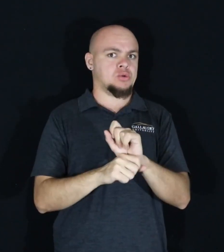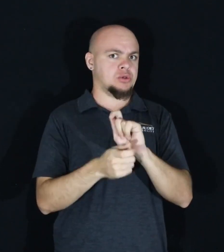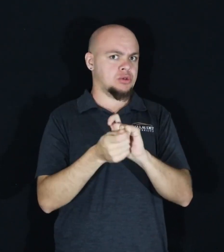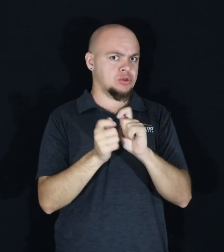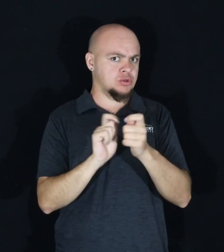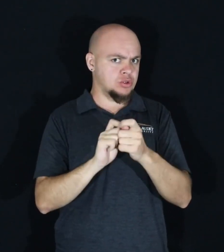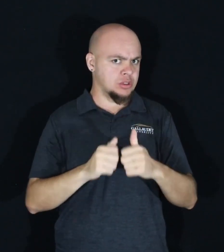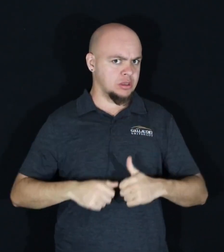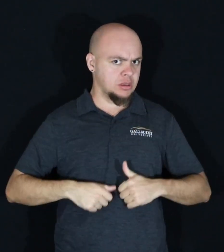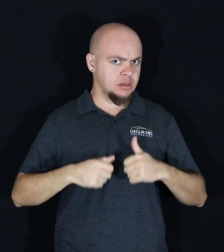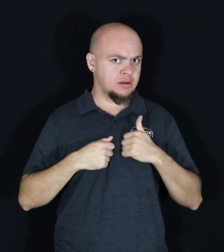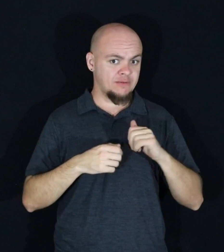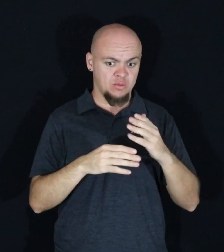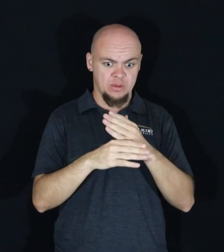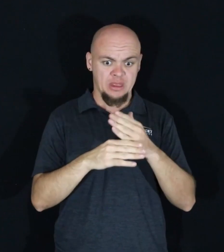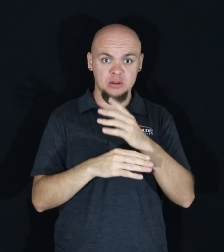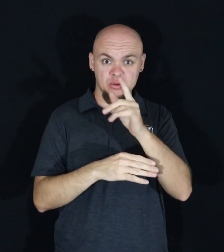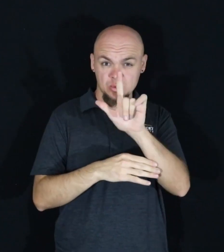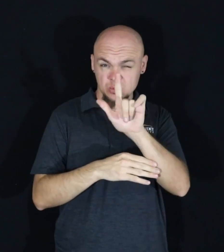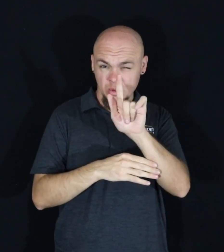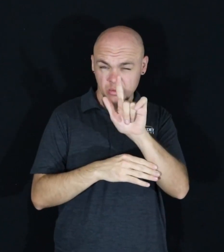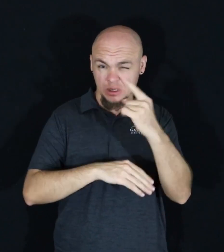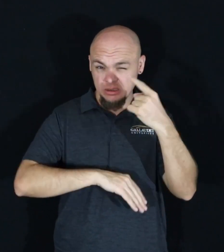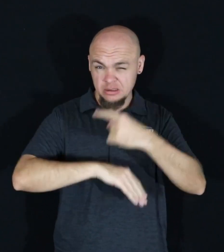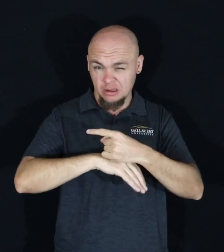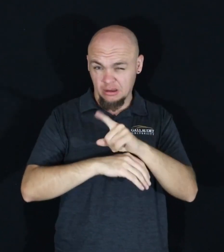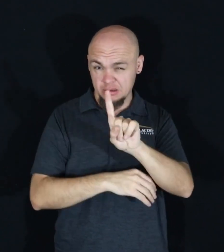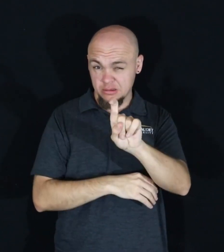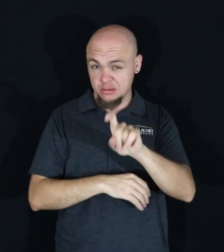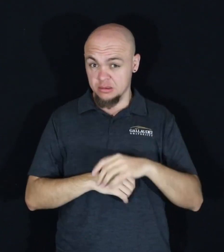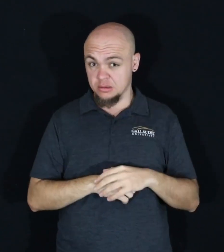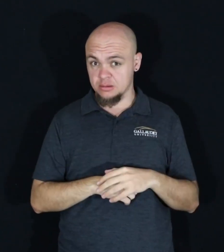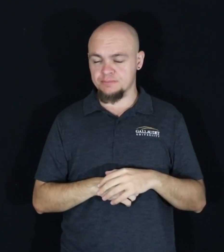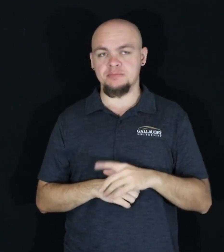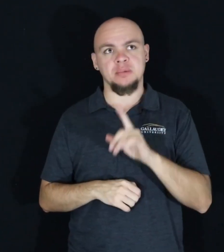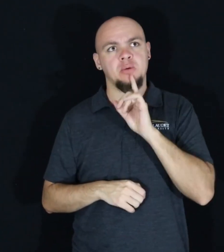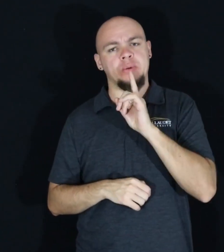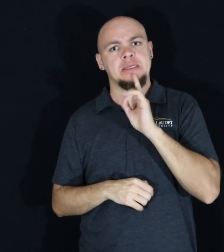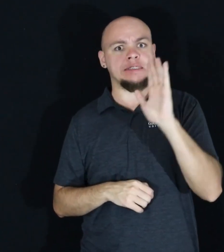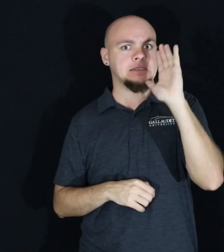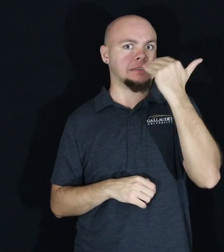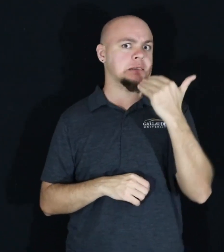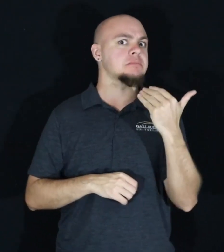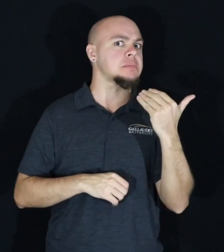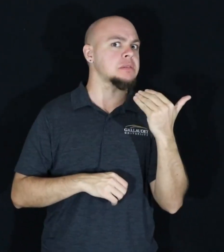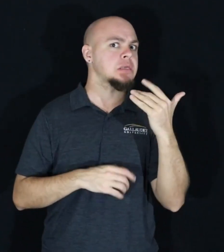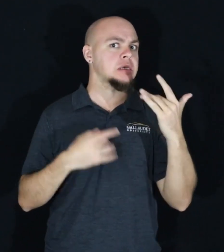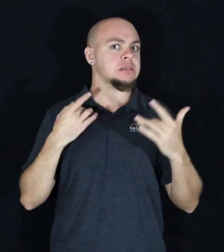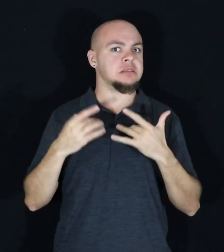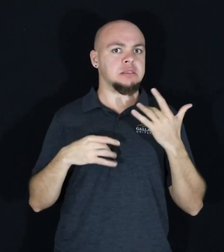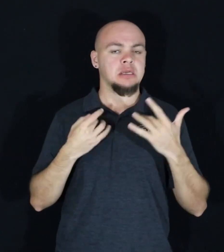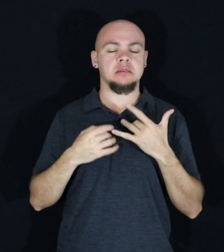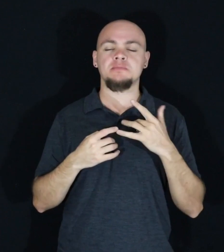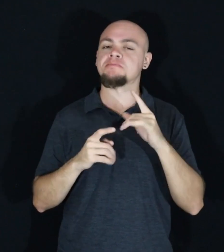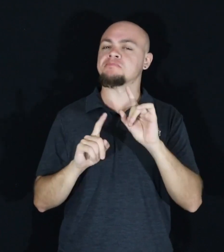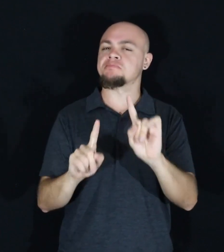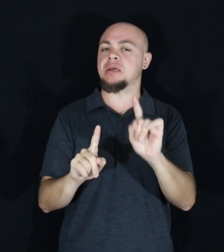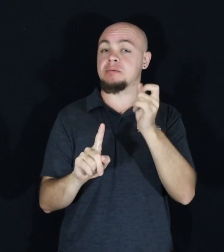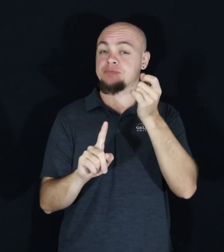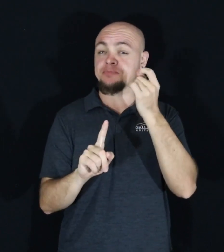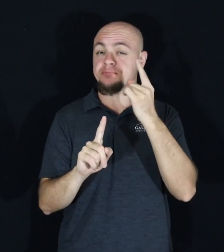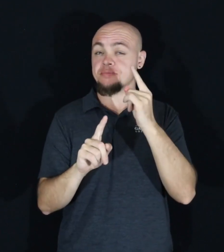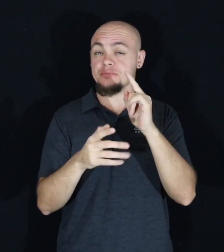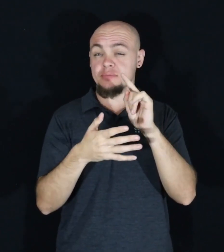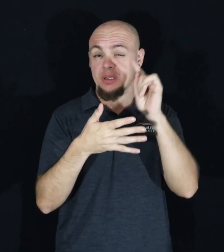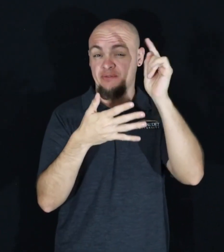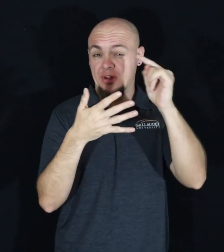lives within 21 days? I know that sounds very exciting, But there are actually a few factors you'd have